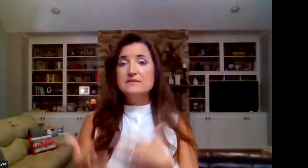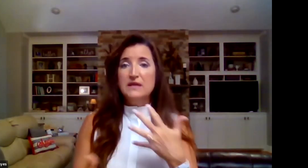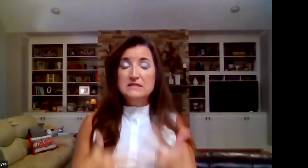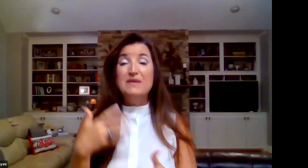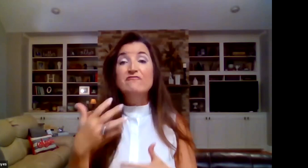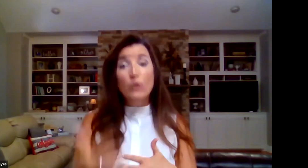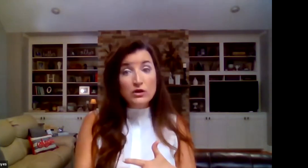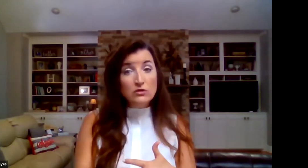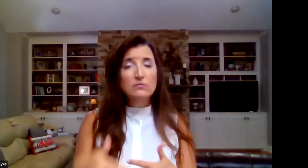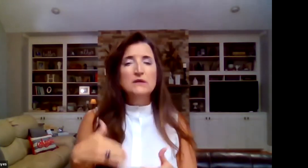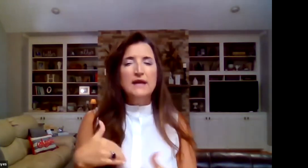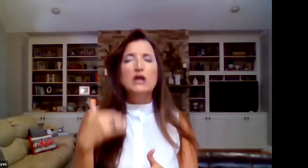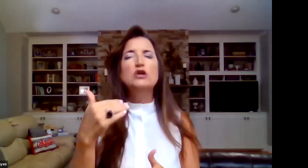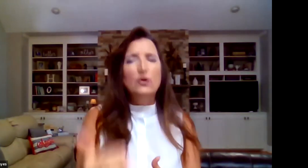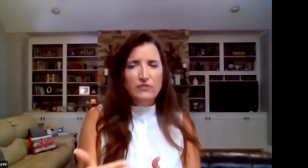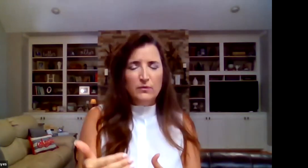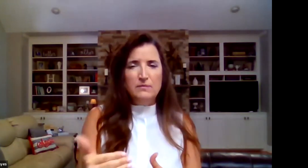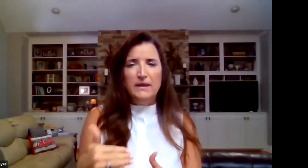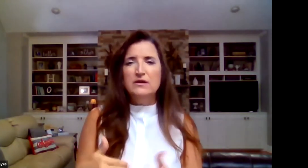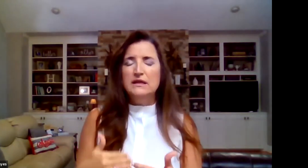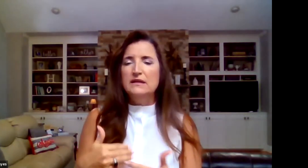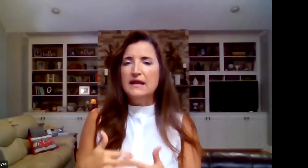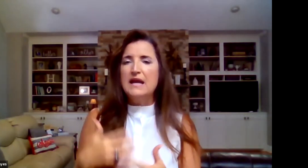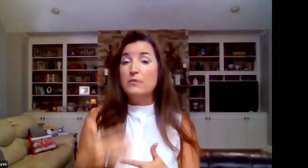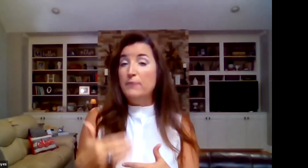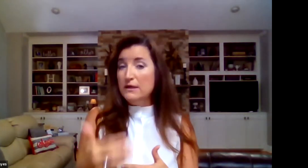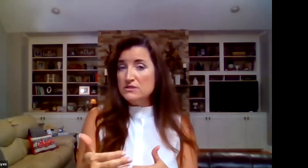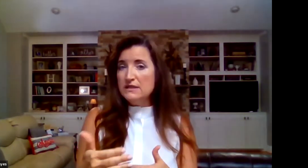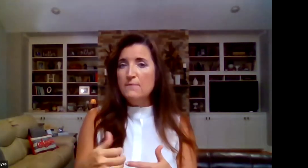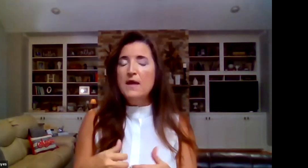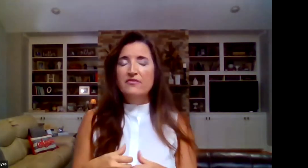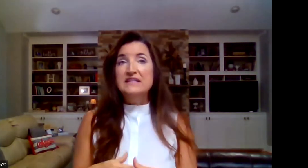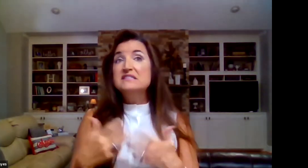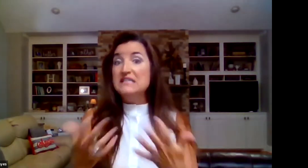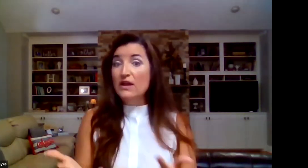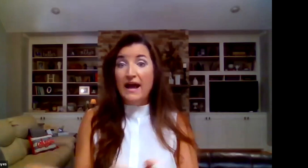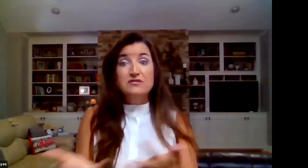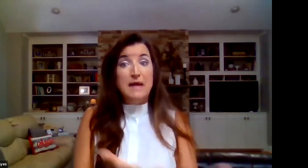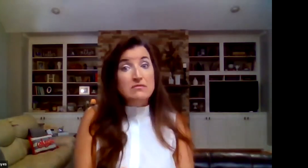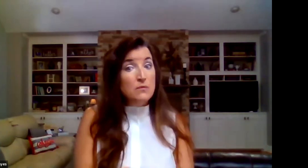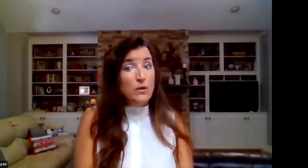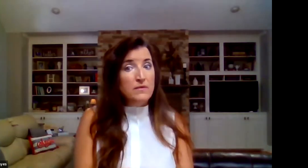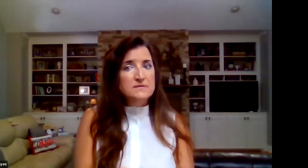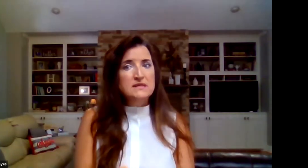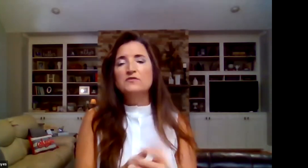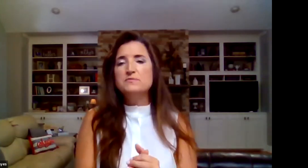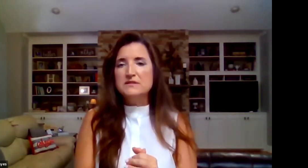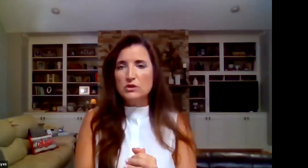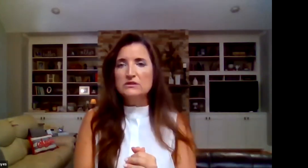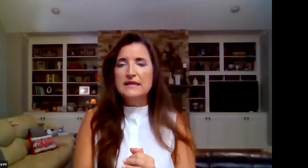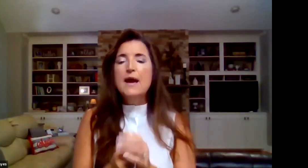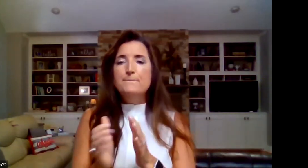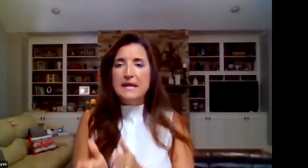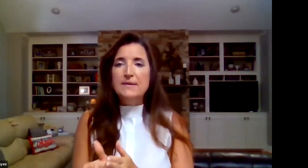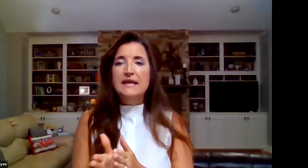can try some things before you kind of go there with the parent, it kind of prepares them. They still have to make the appointment themselves,